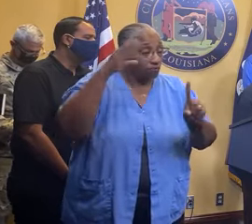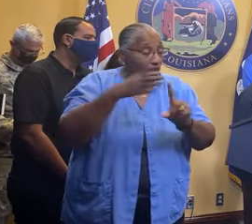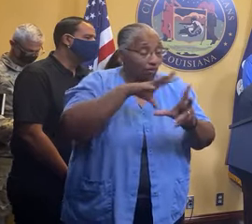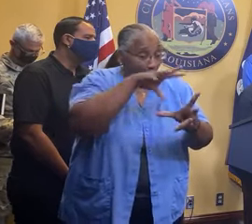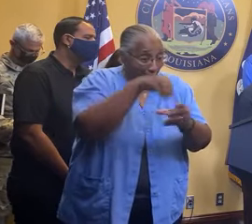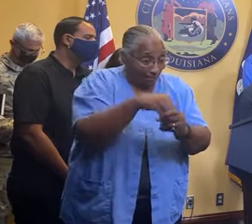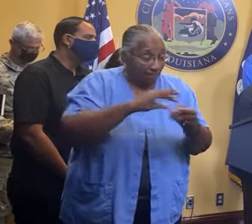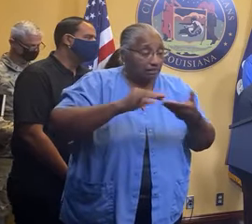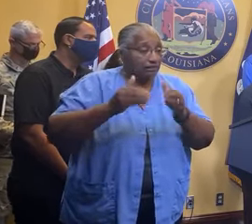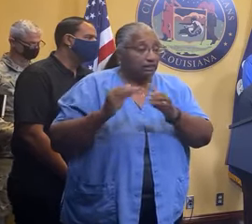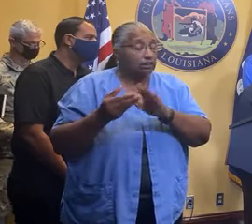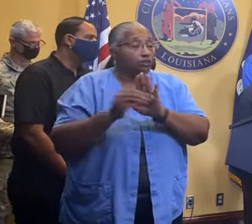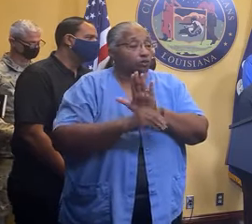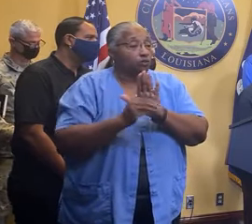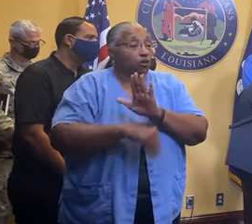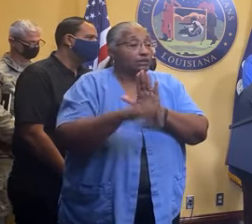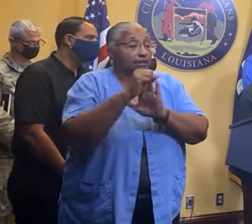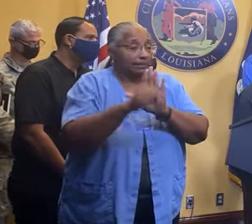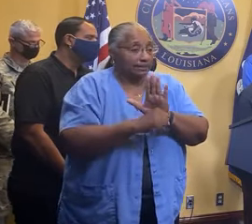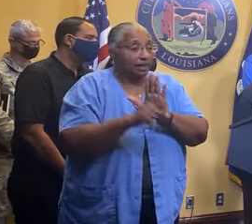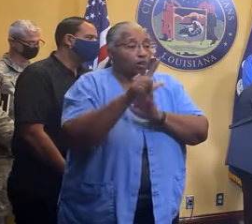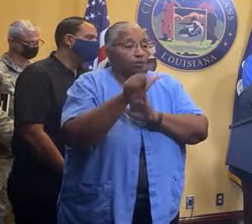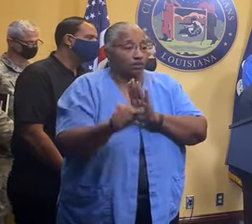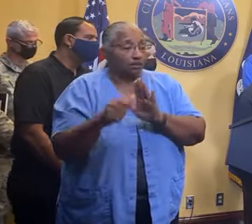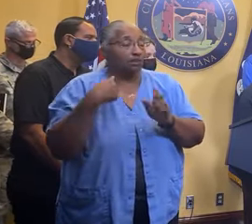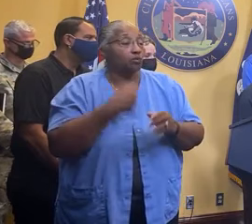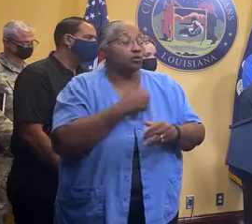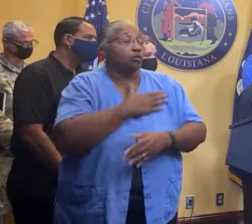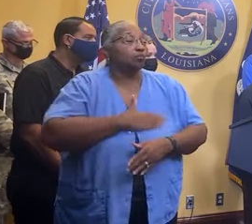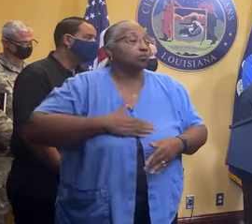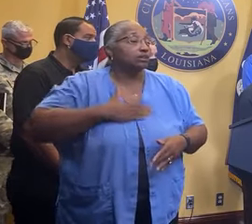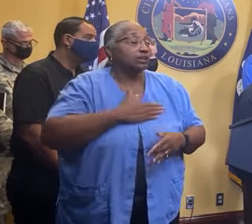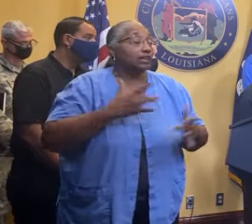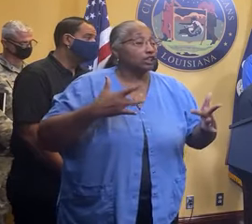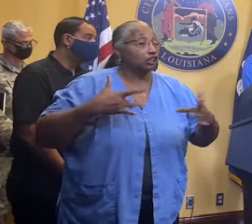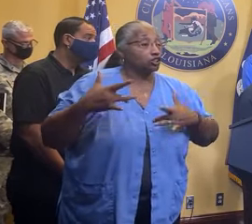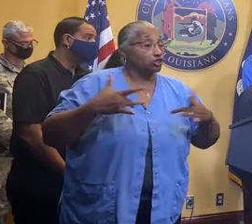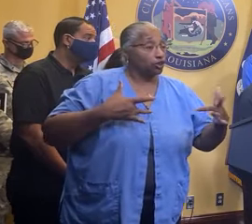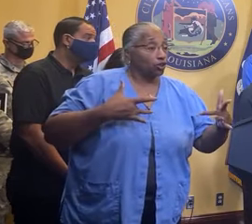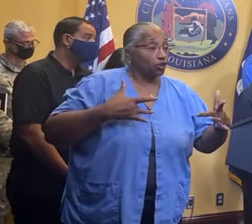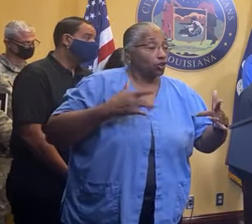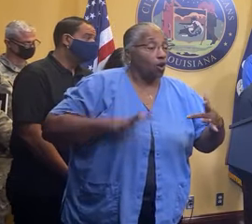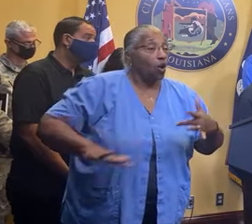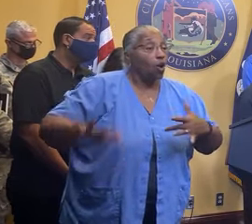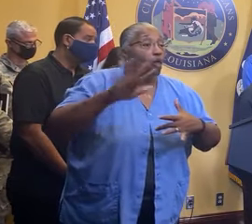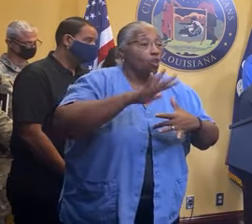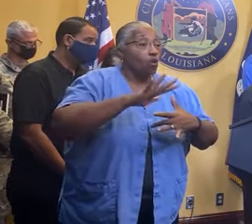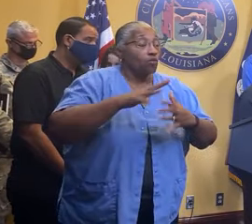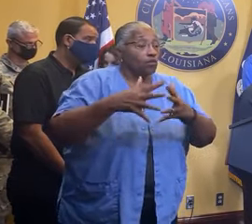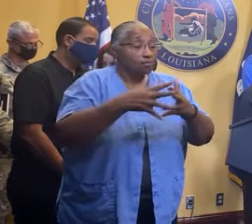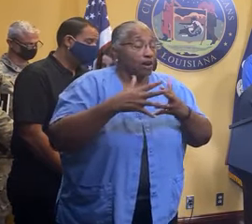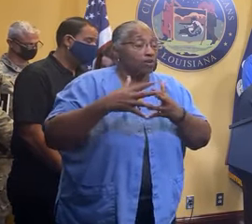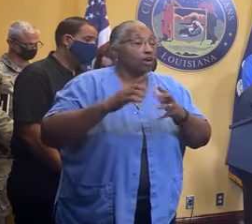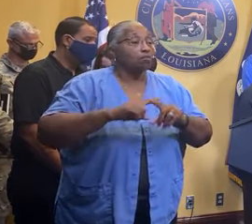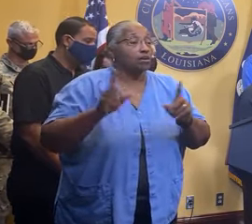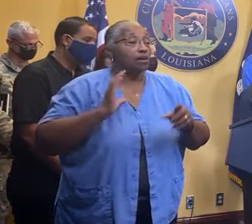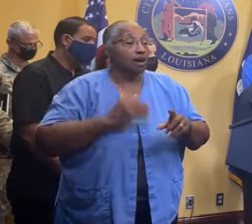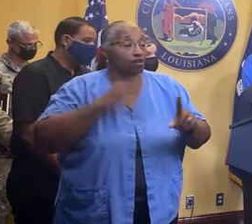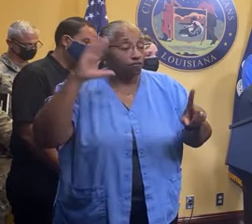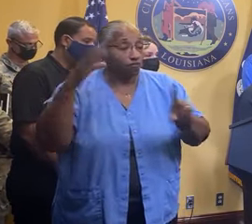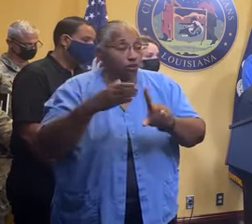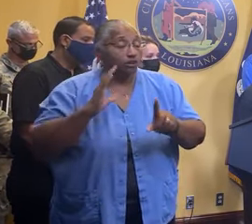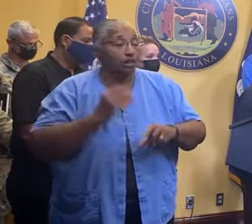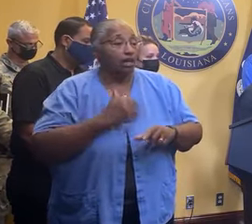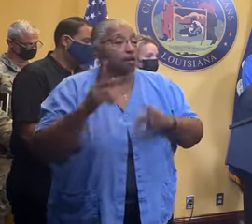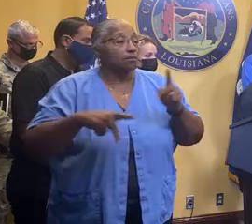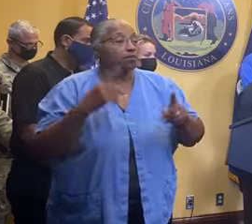the city of New Orleans, in the state of Louisiana. We appreciate the concern nationally, but right now, our focus is on our people